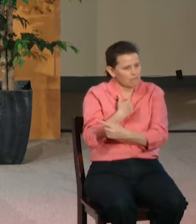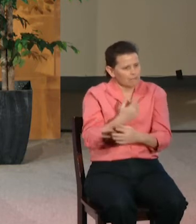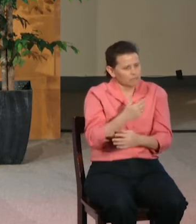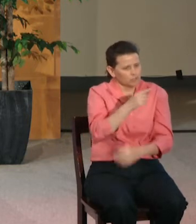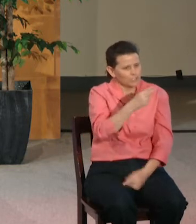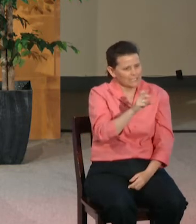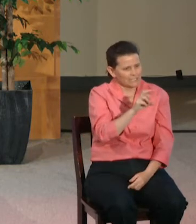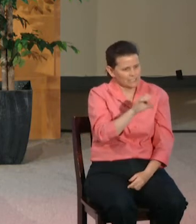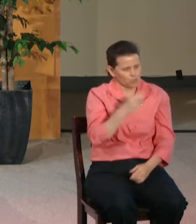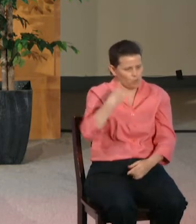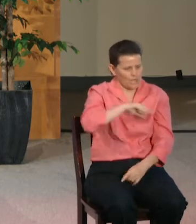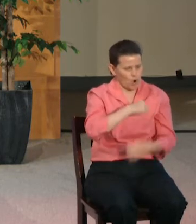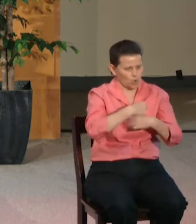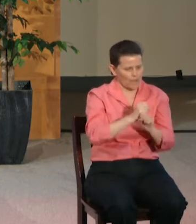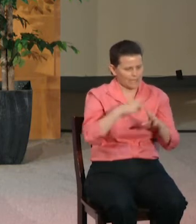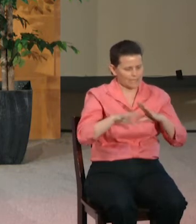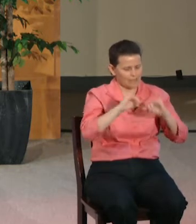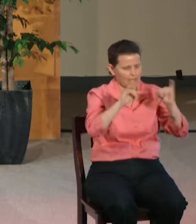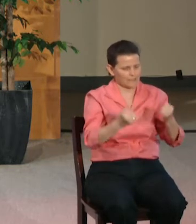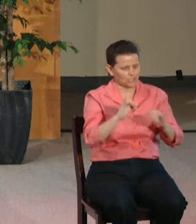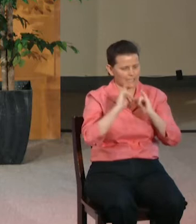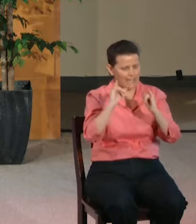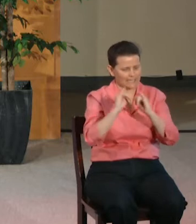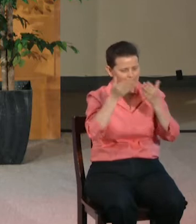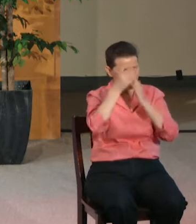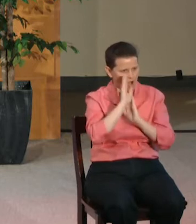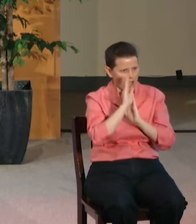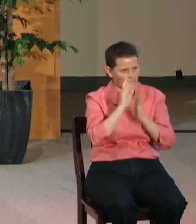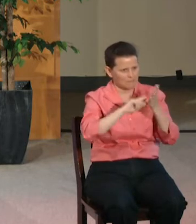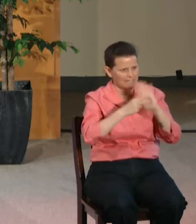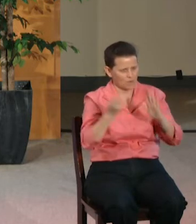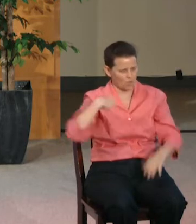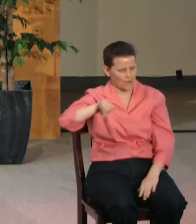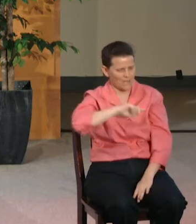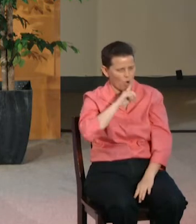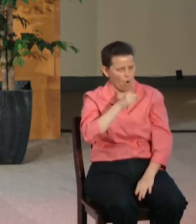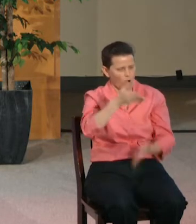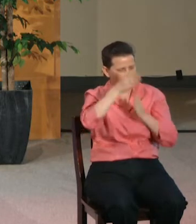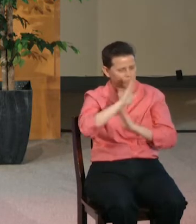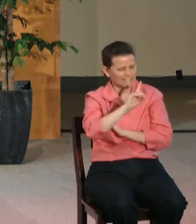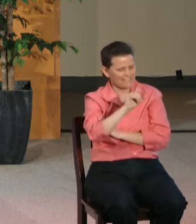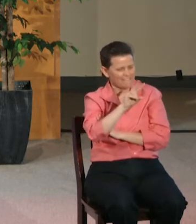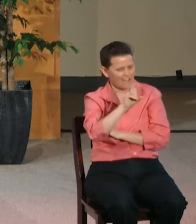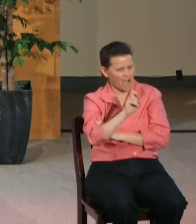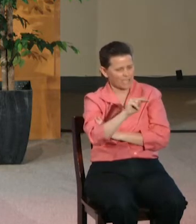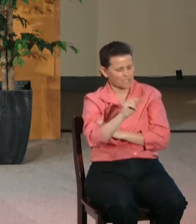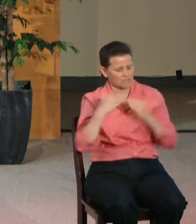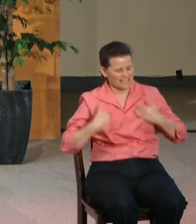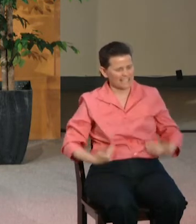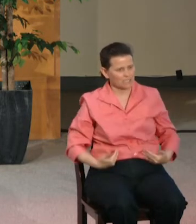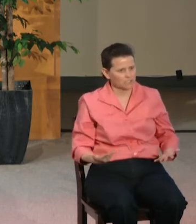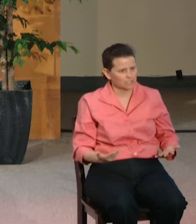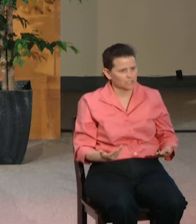are created in the image and likeness of God. Therefore, we are divine beings. I always add, you know, sort of the little ellipsis,